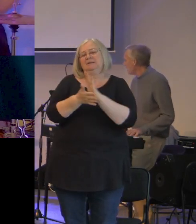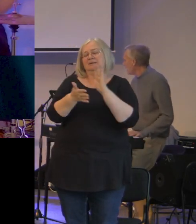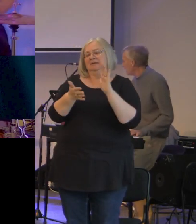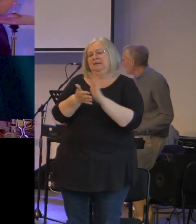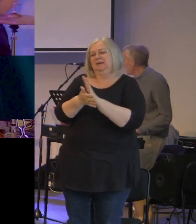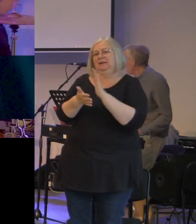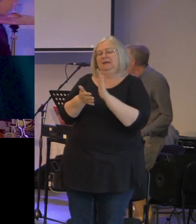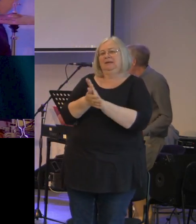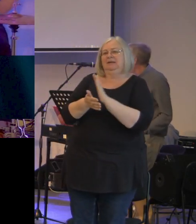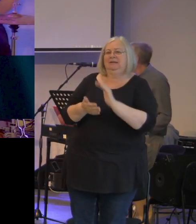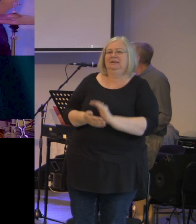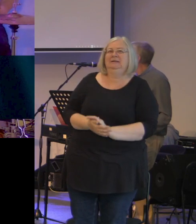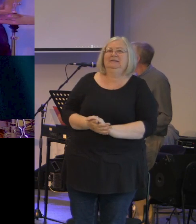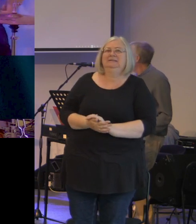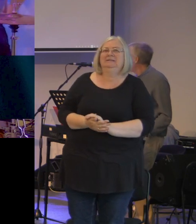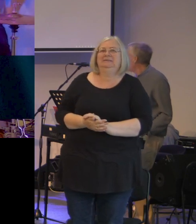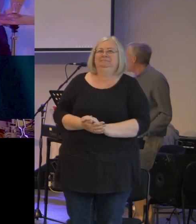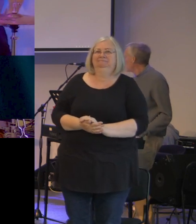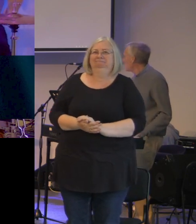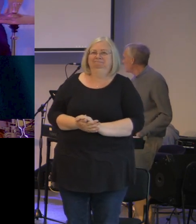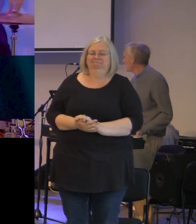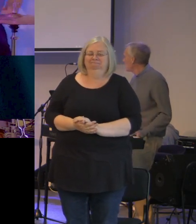glad in it.